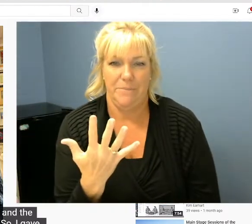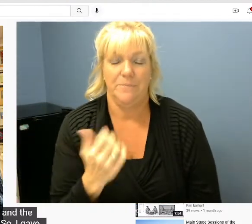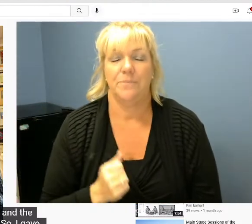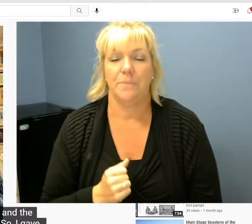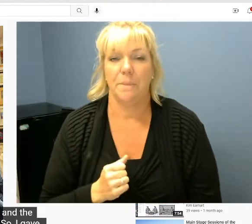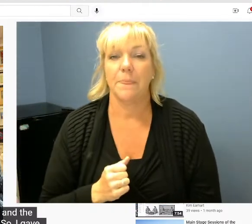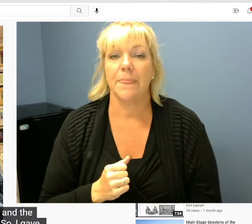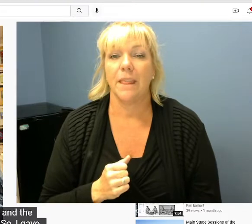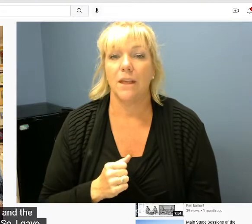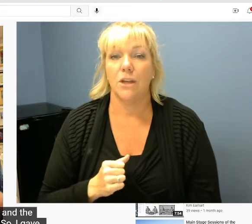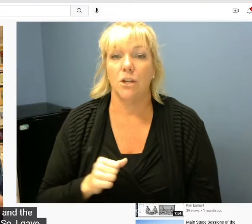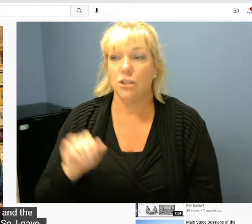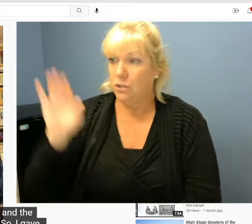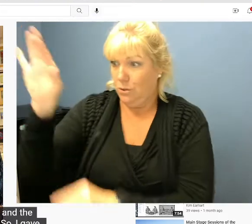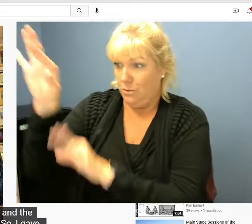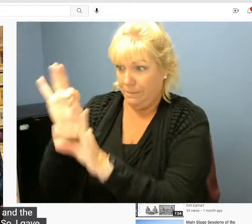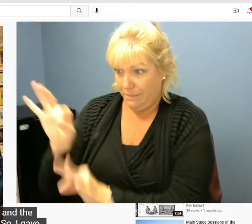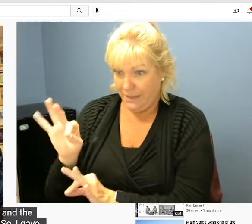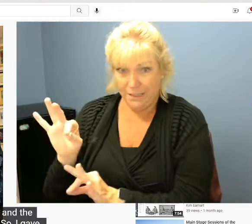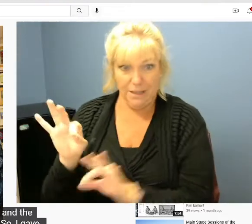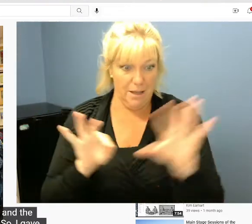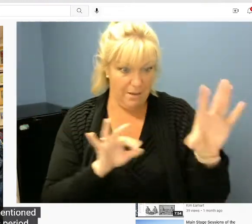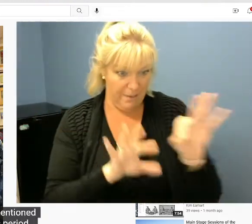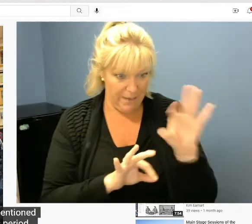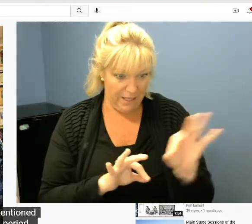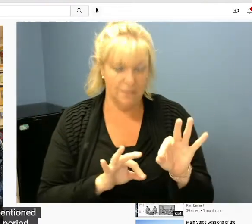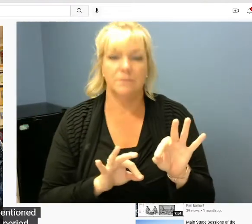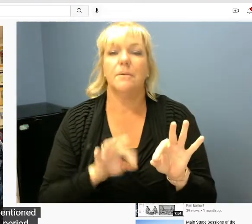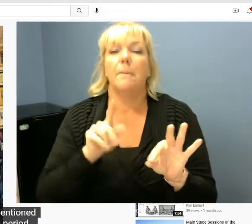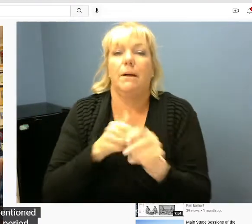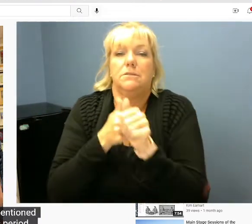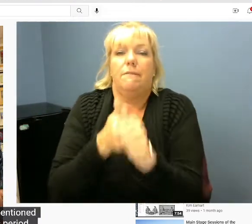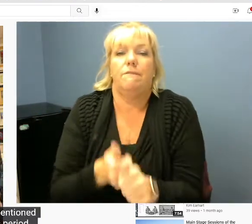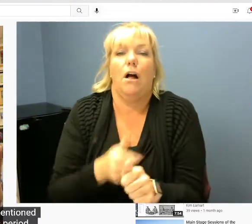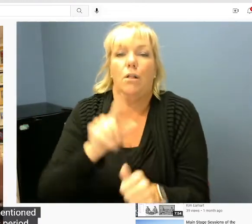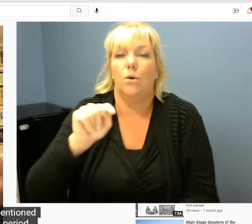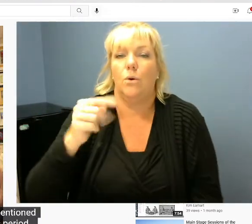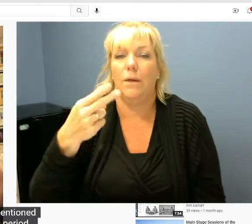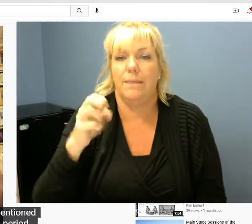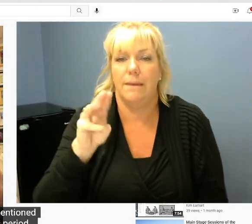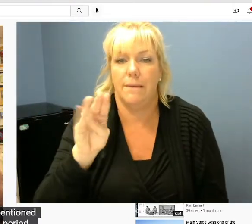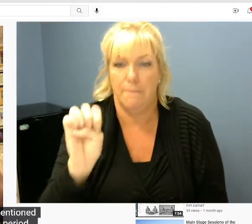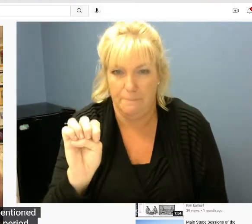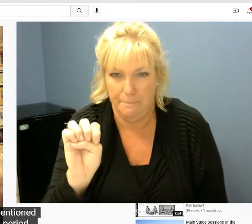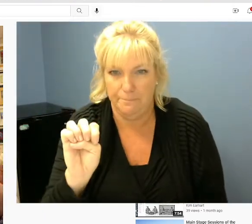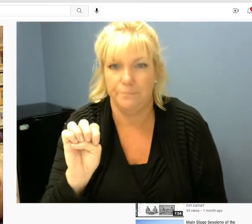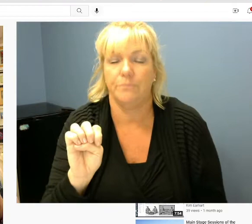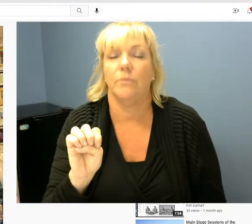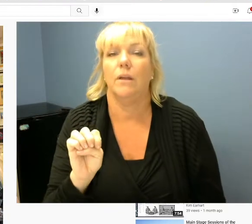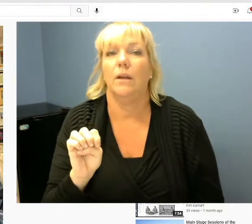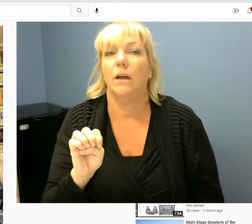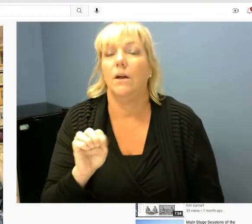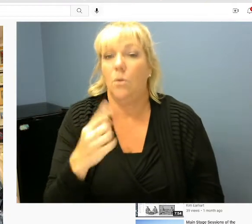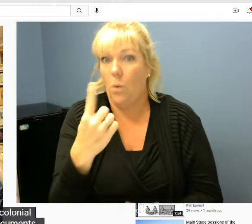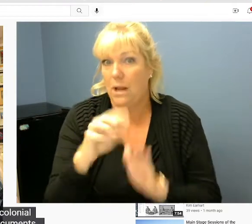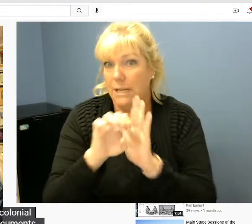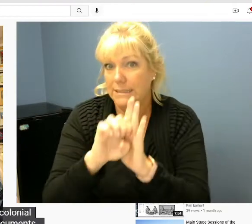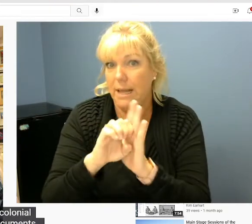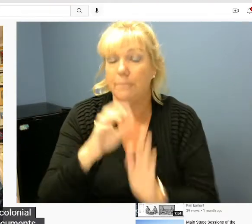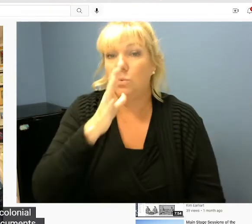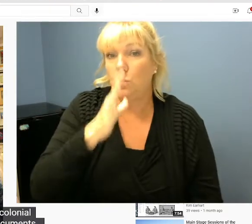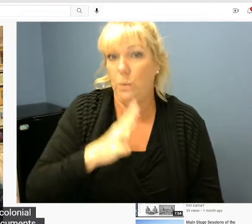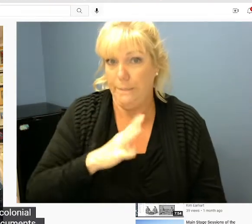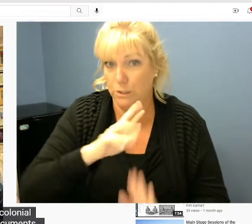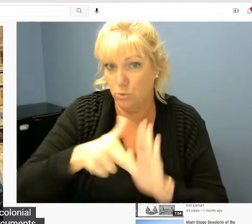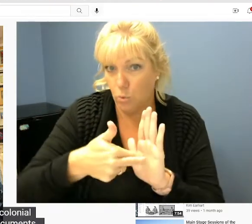the documents around a common theme. So I gave you some suggestions, right? I just mentioned that you could look at women in this period. You also,